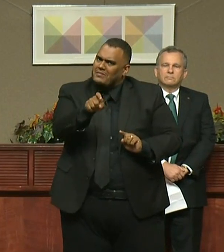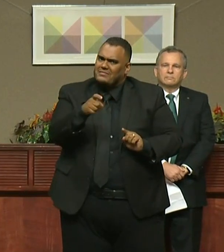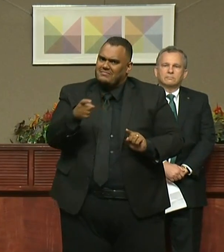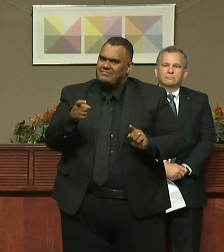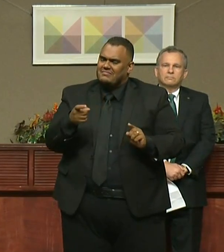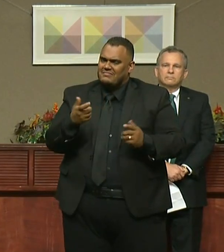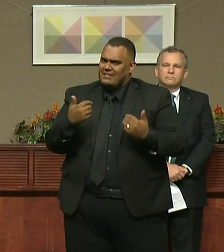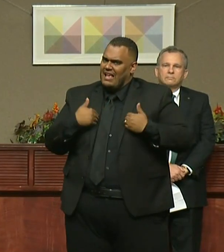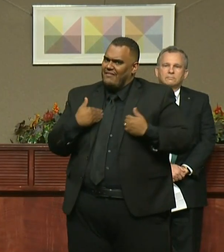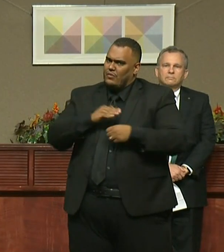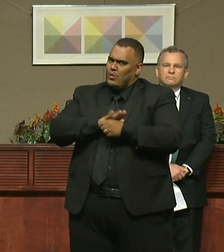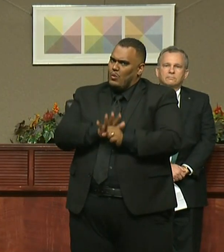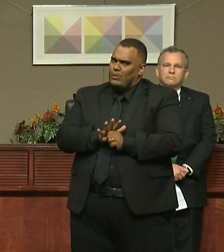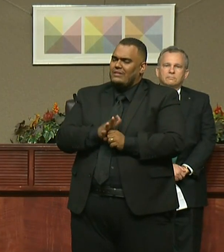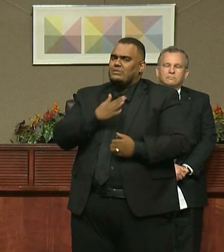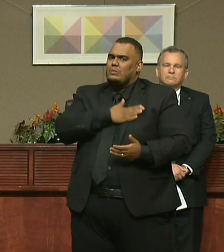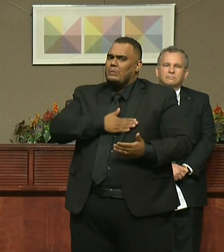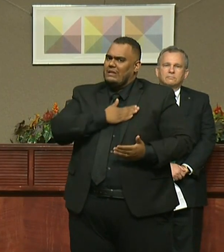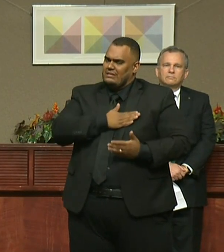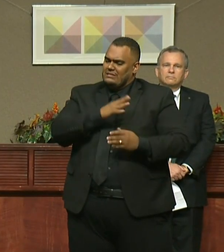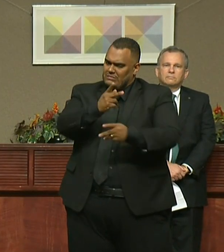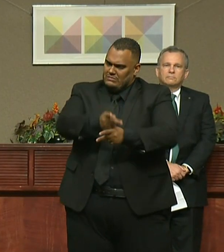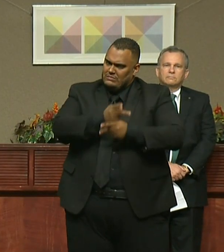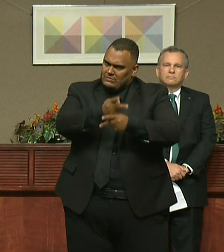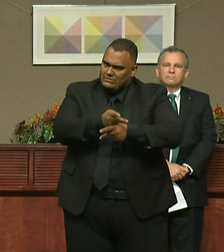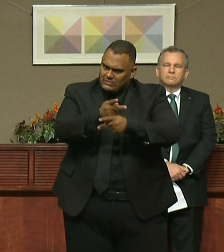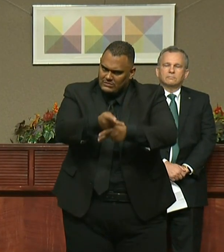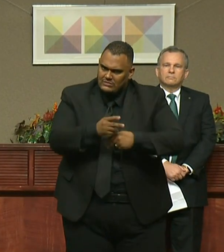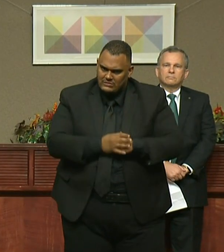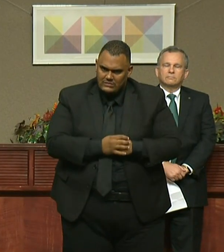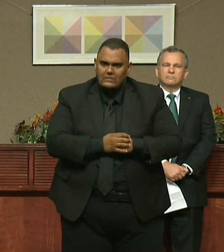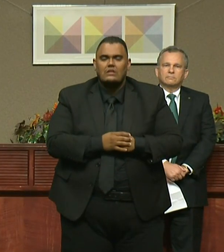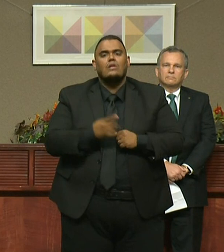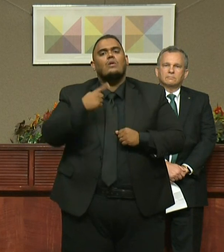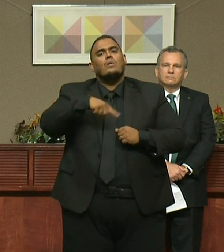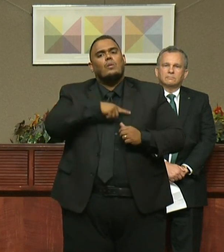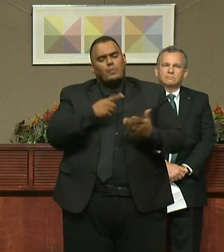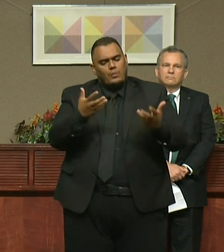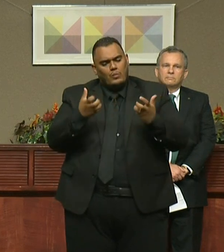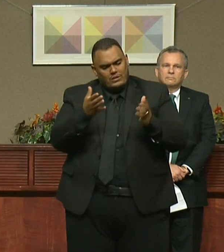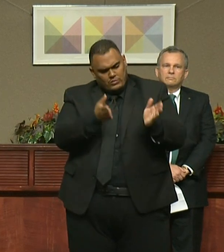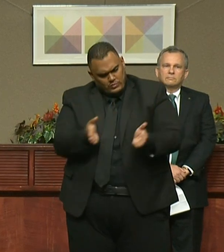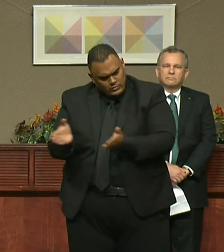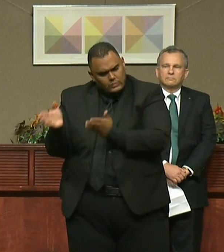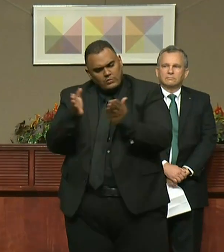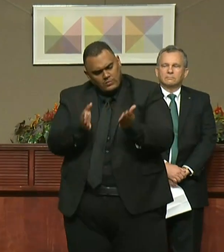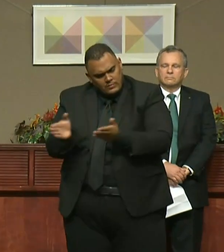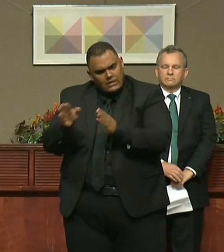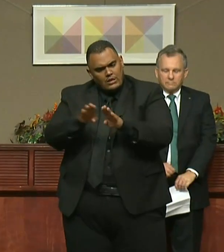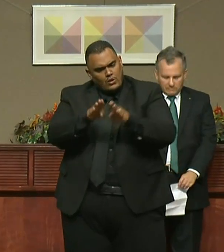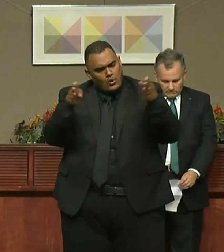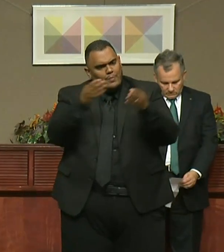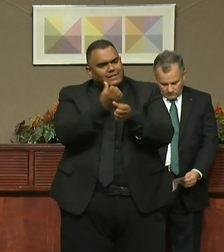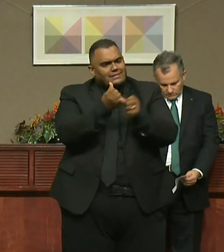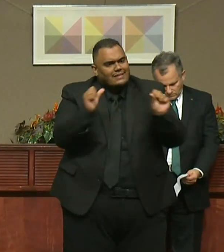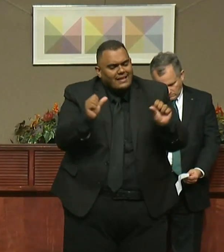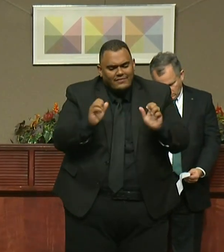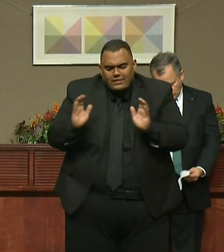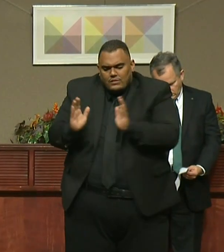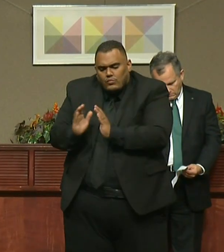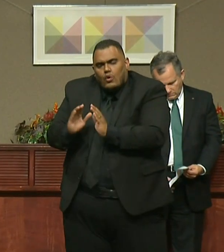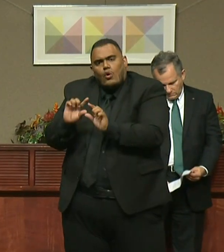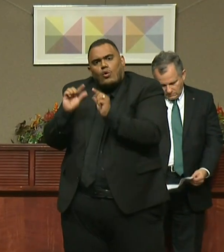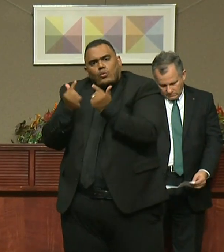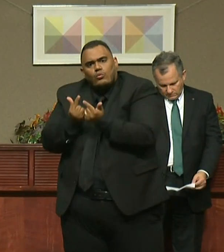has also developed plans to reopen safely our city facilities. Our small group summer camps at neighborhood centers